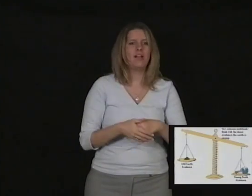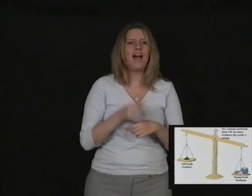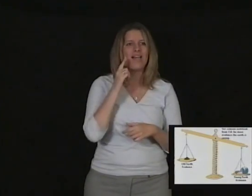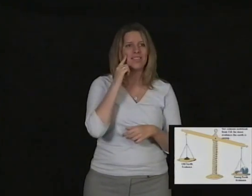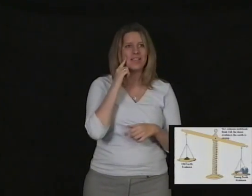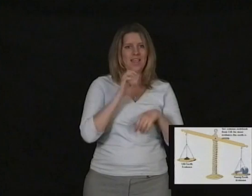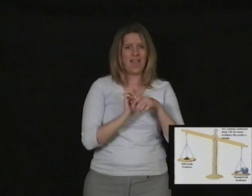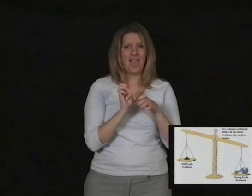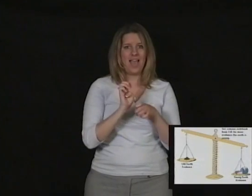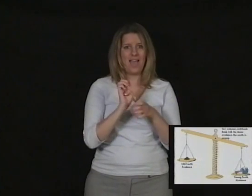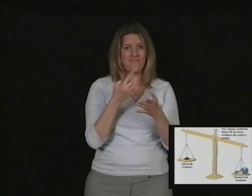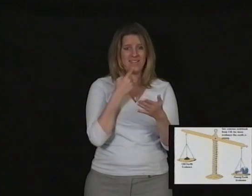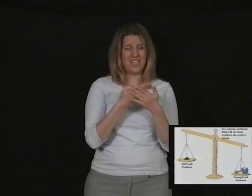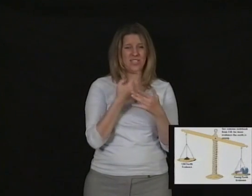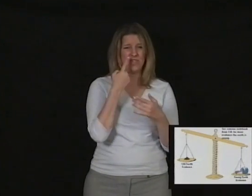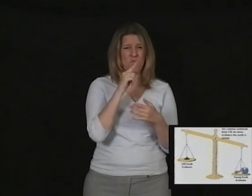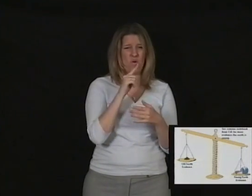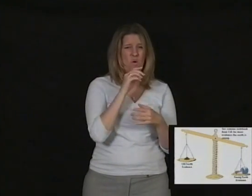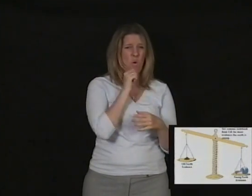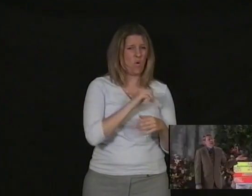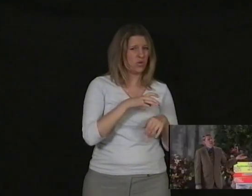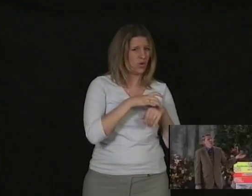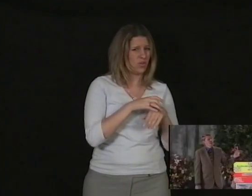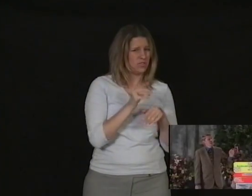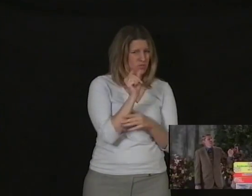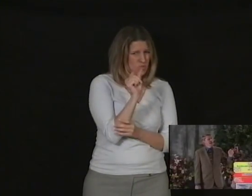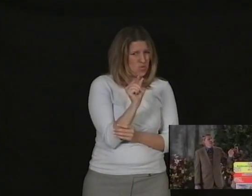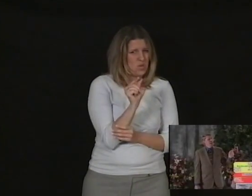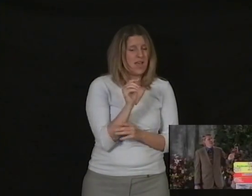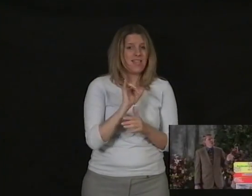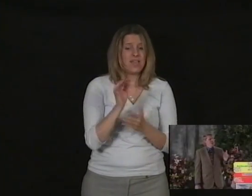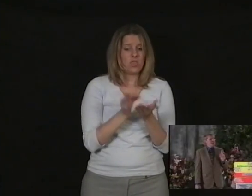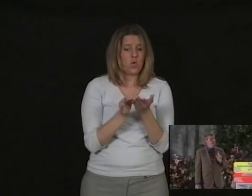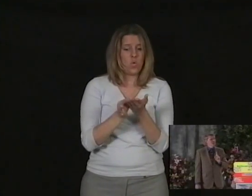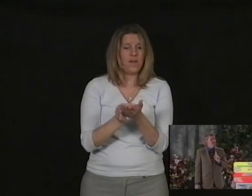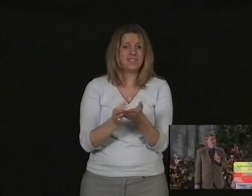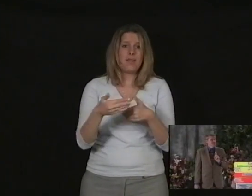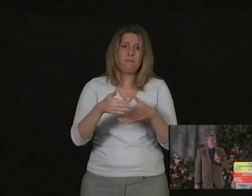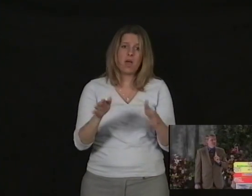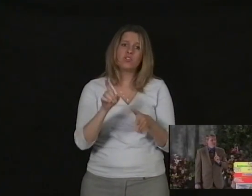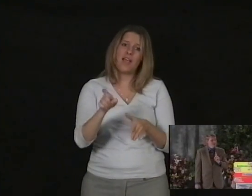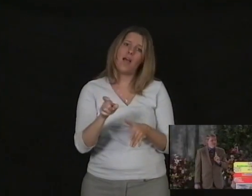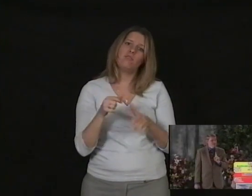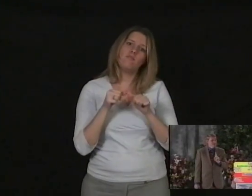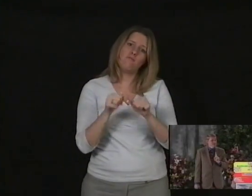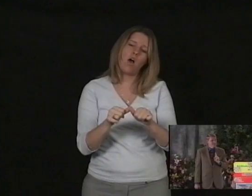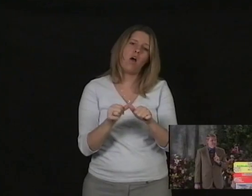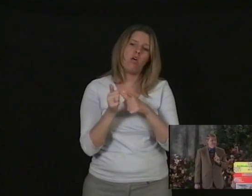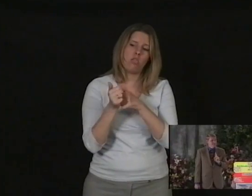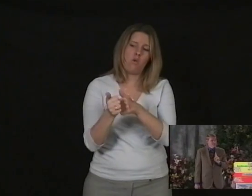The evidence for an old earth is minimal. And like the coins in the box, you have to go by the limiting factors.